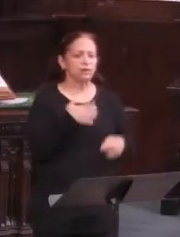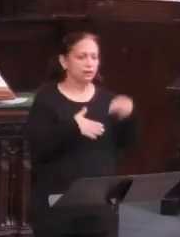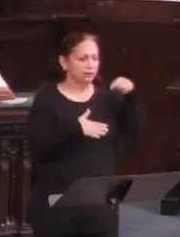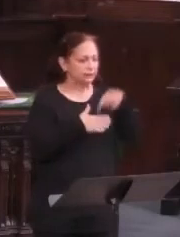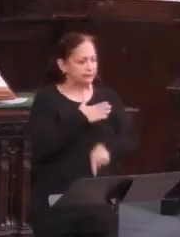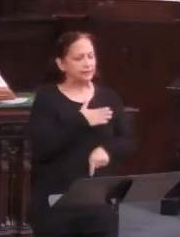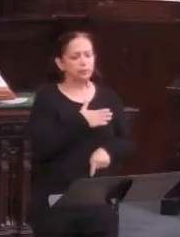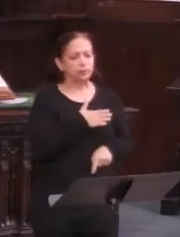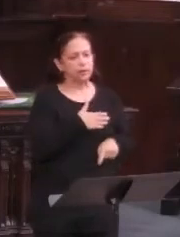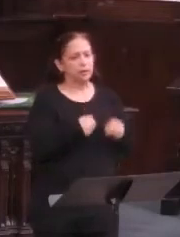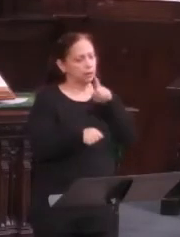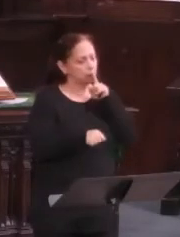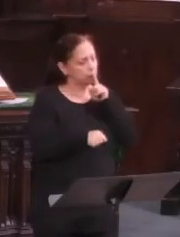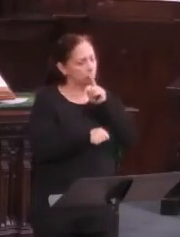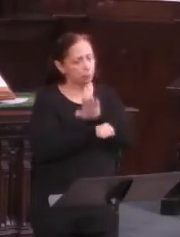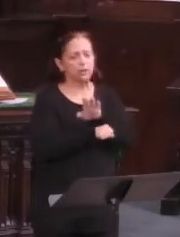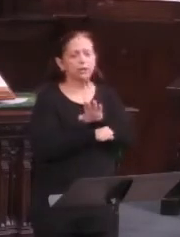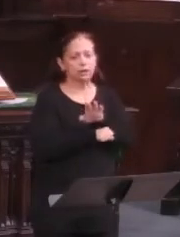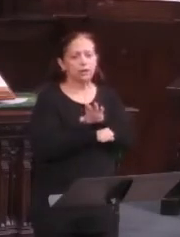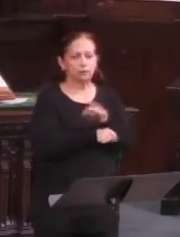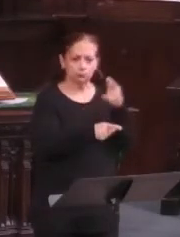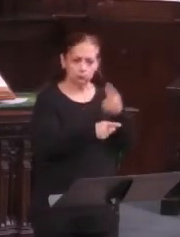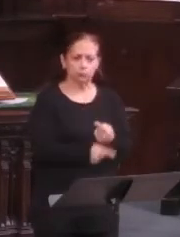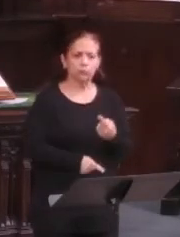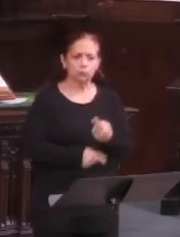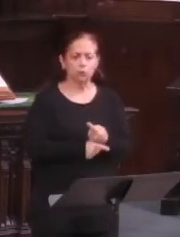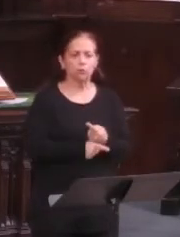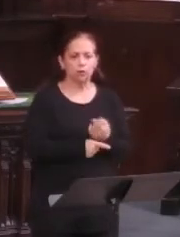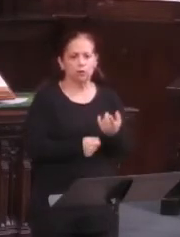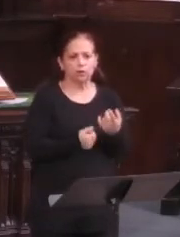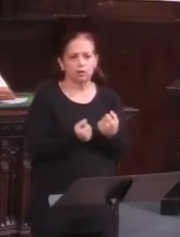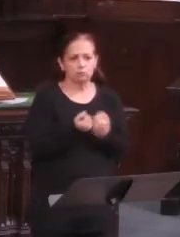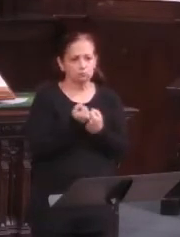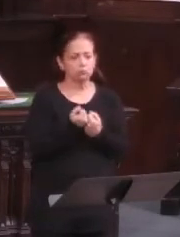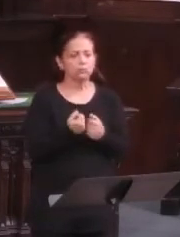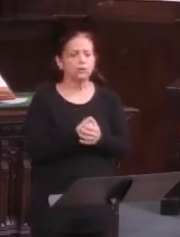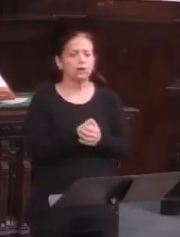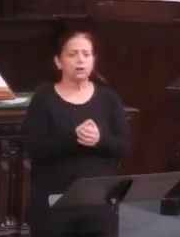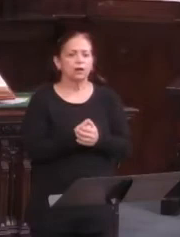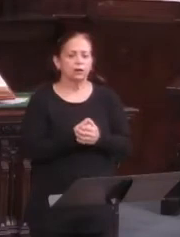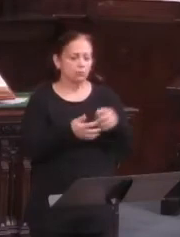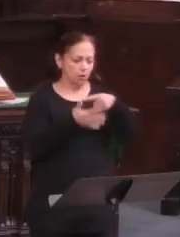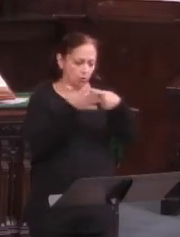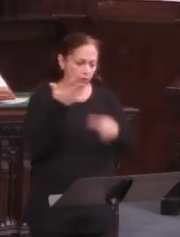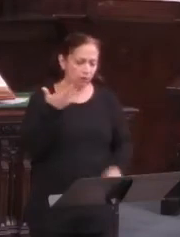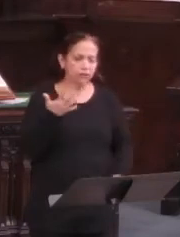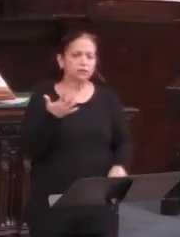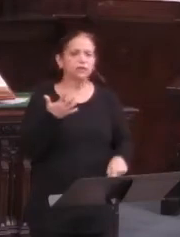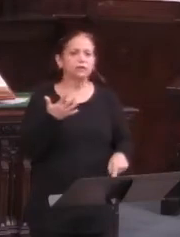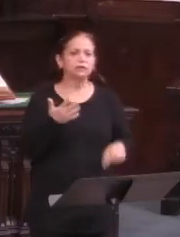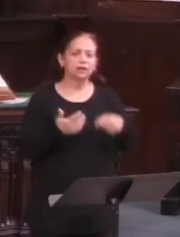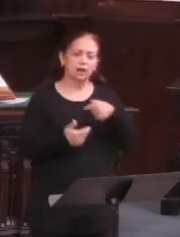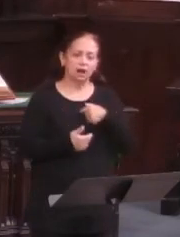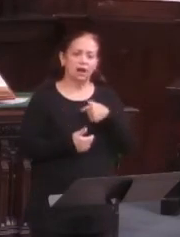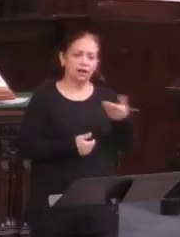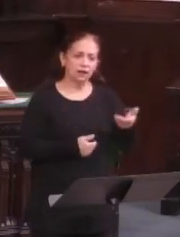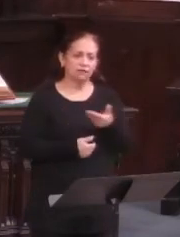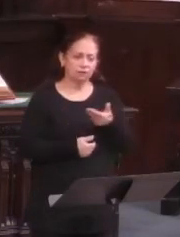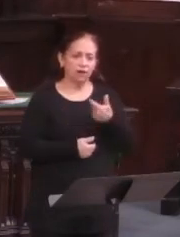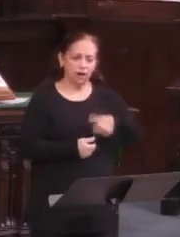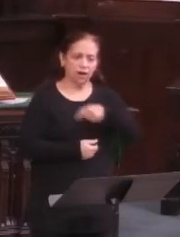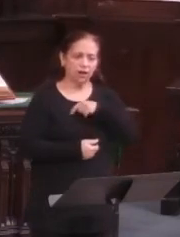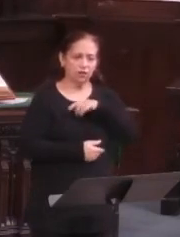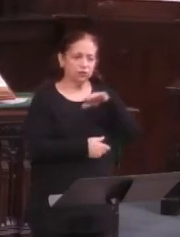to which we are deeply and justifiably committed. Among all of those things, I invite us to join